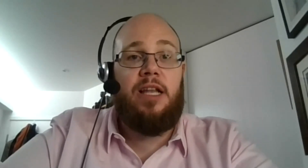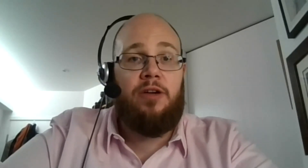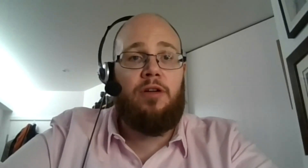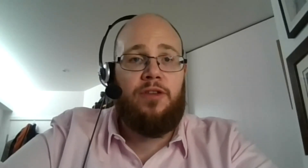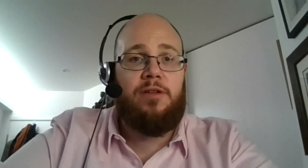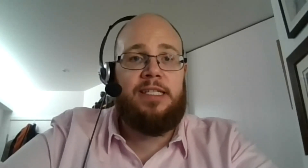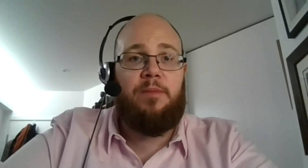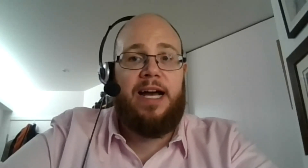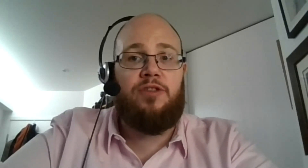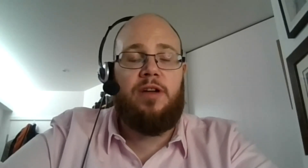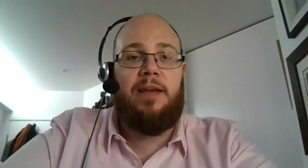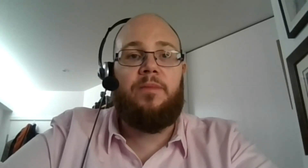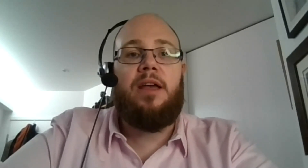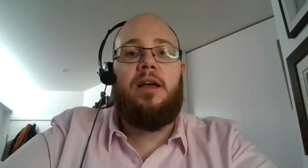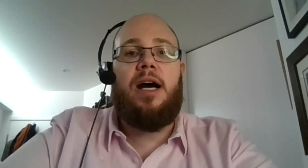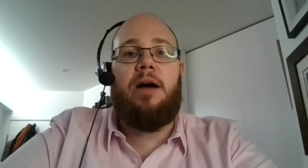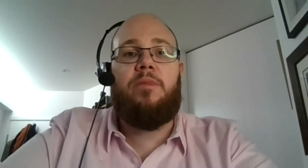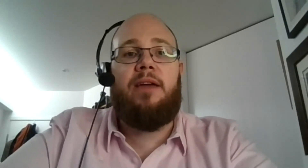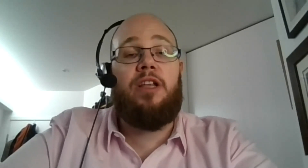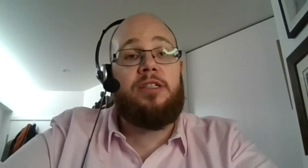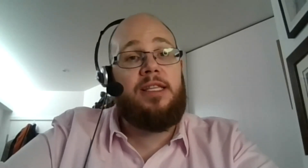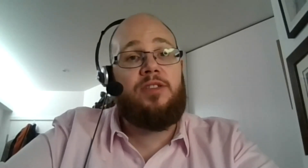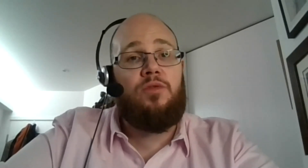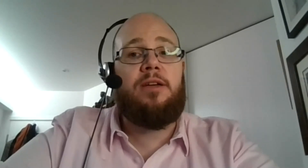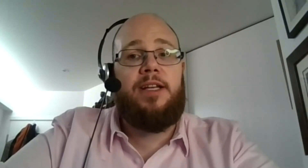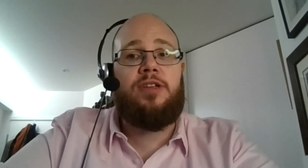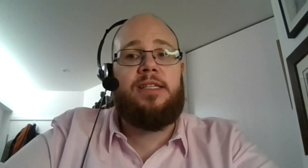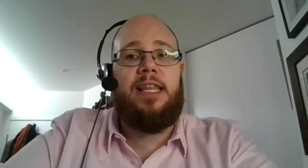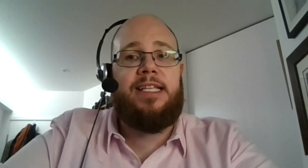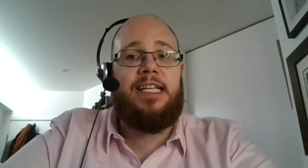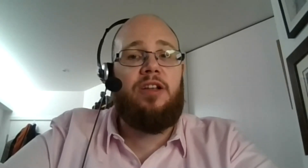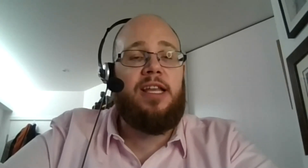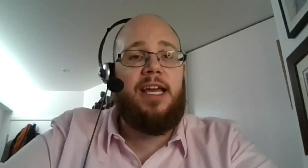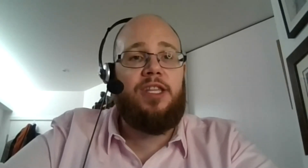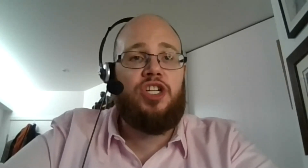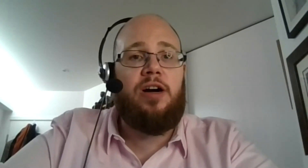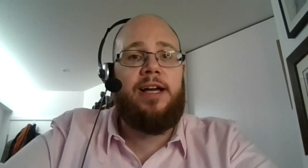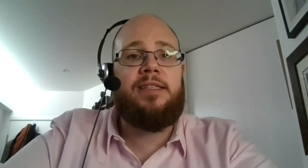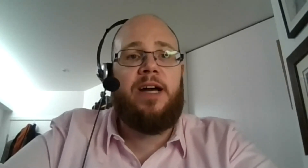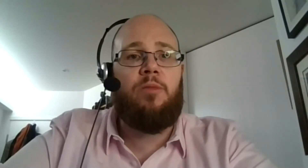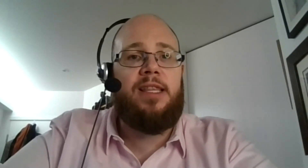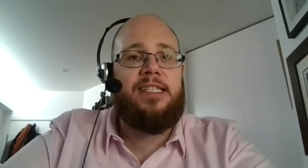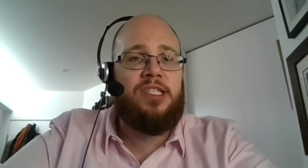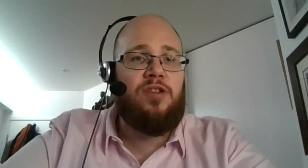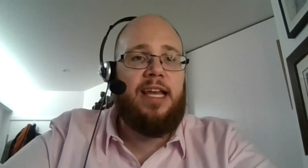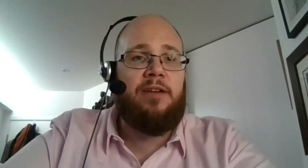local authority boundary. They've looked at this also, interestingly, they did look at it in the shires about whether district